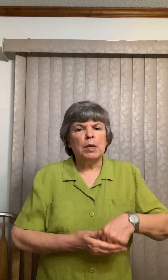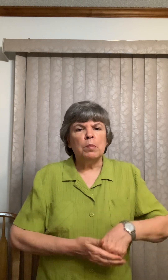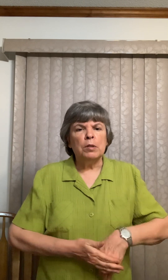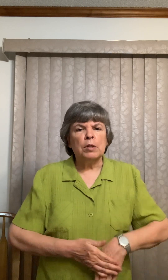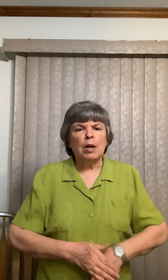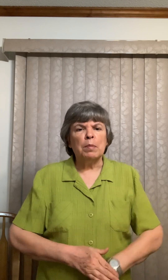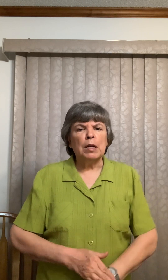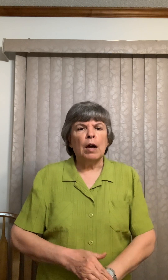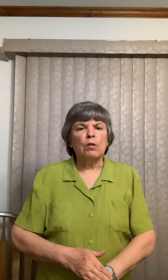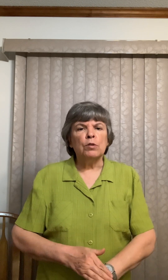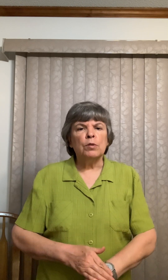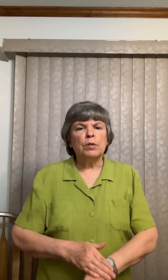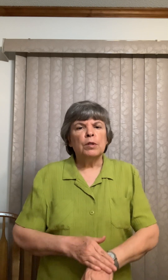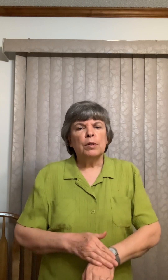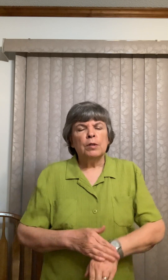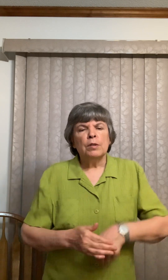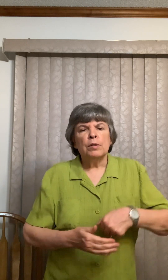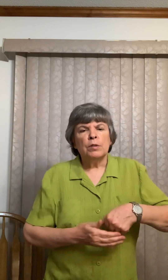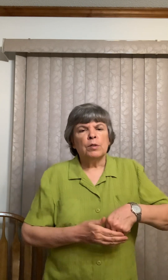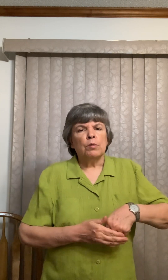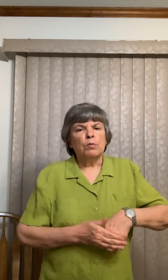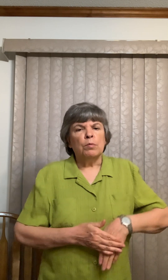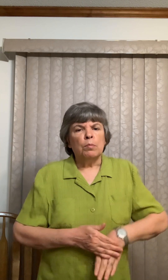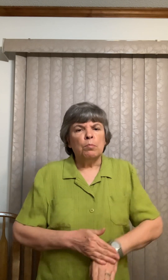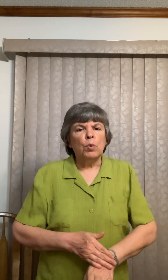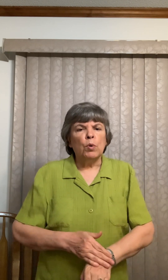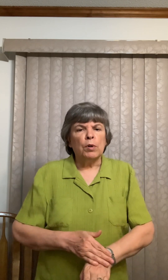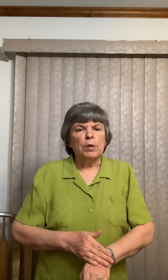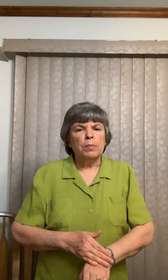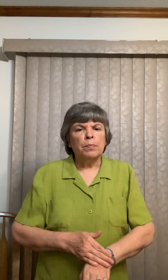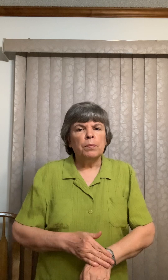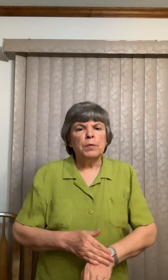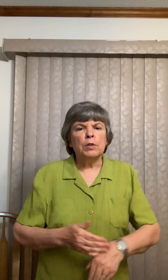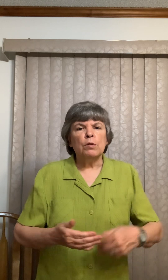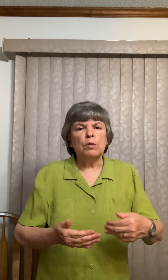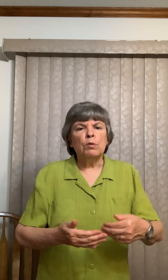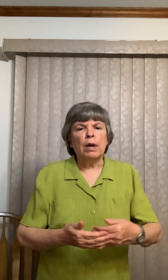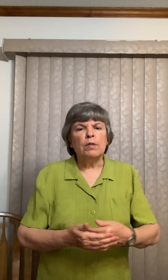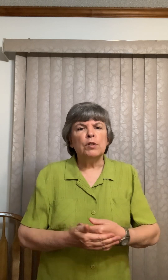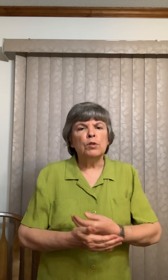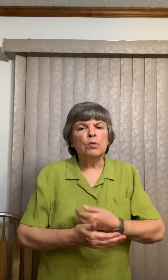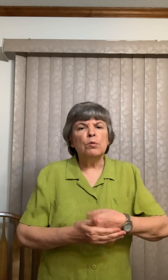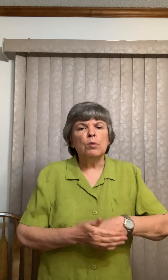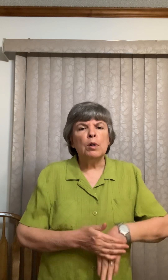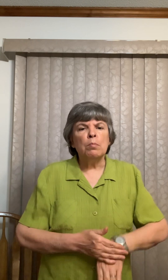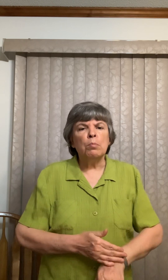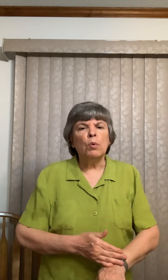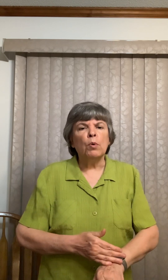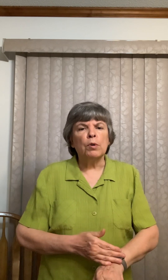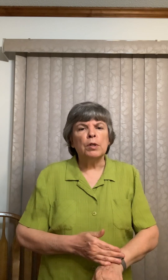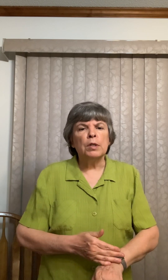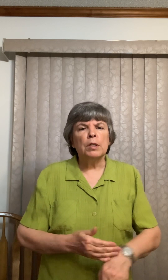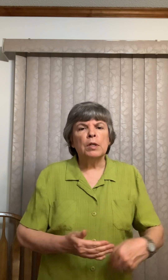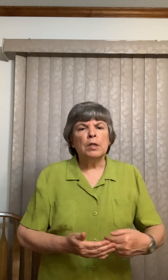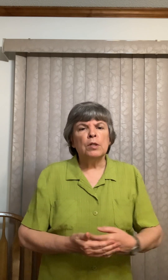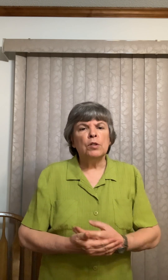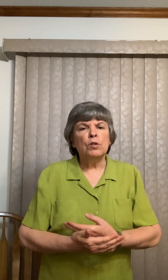baby's coming out. So born. So you have a new born,